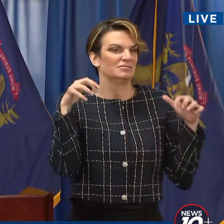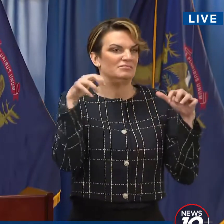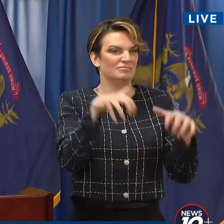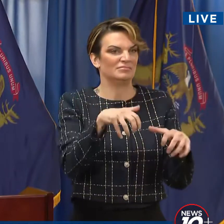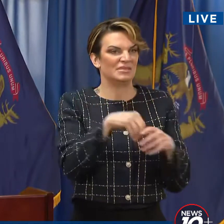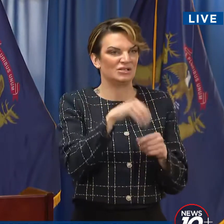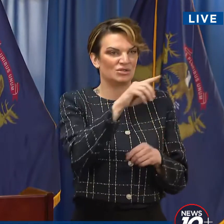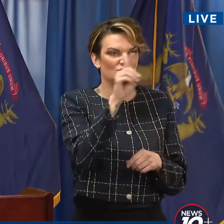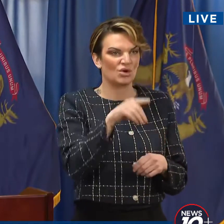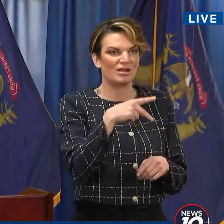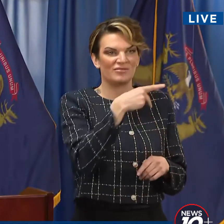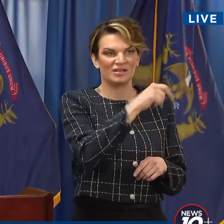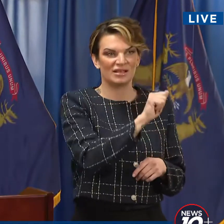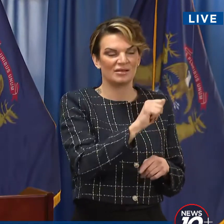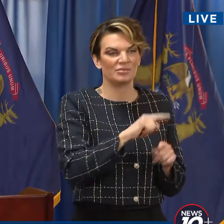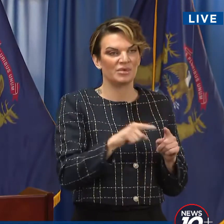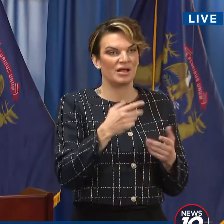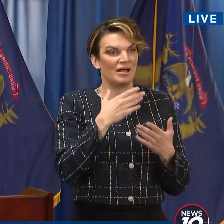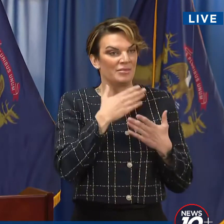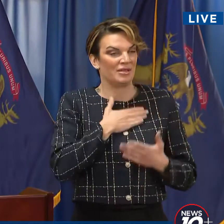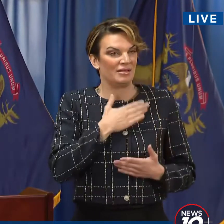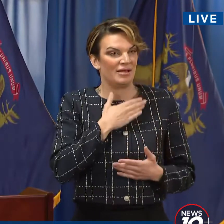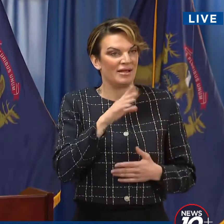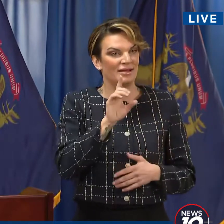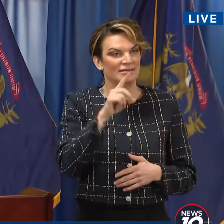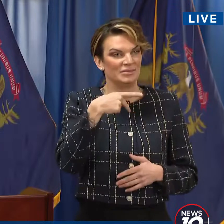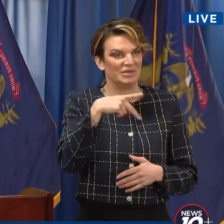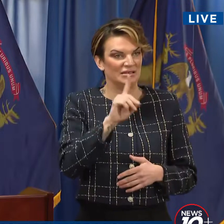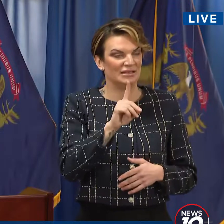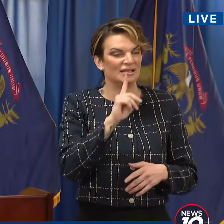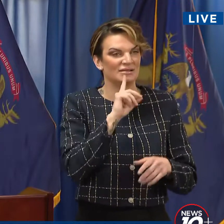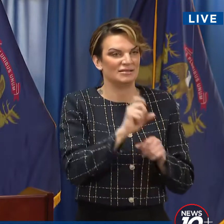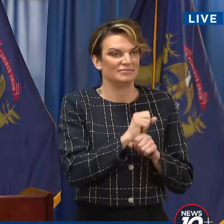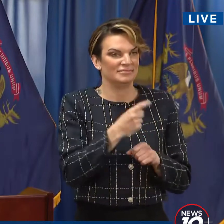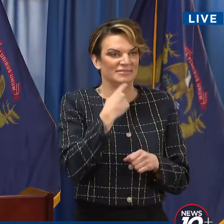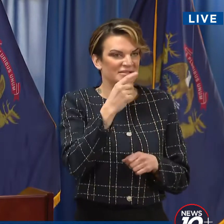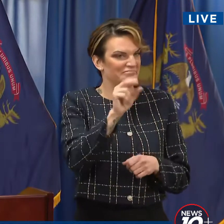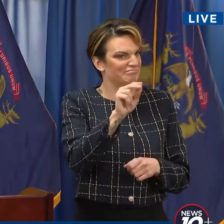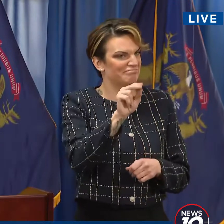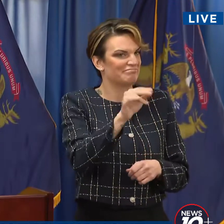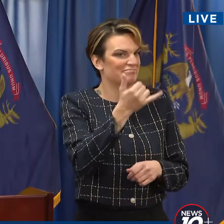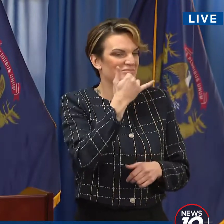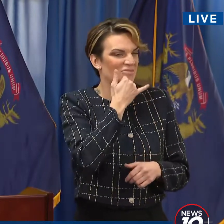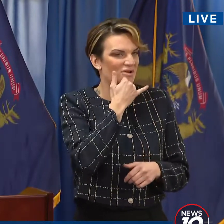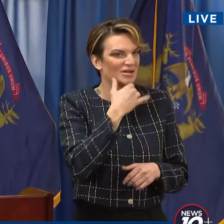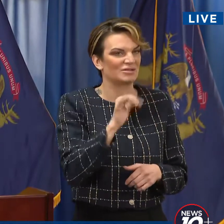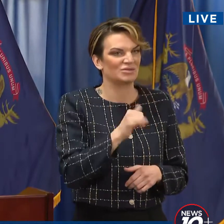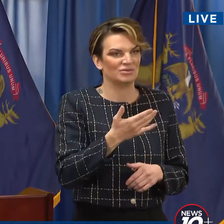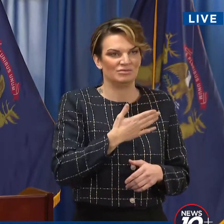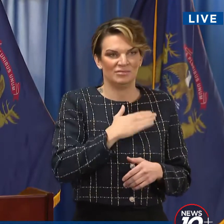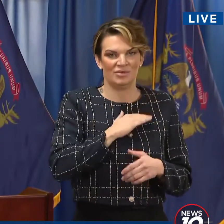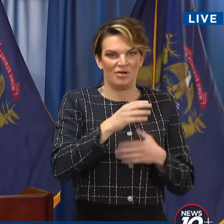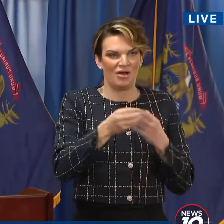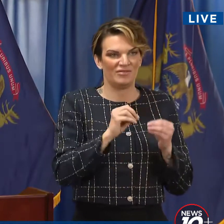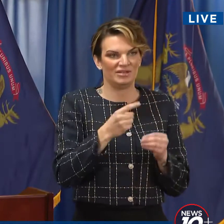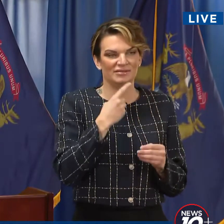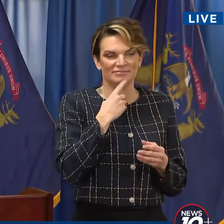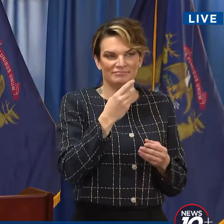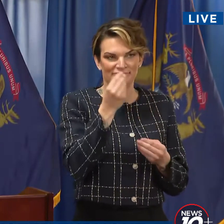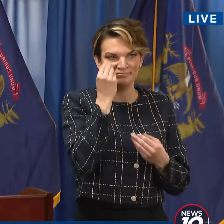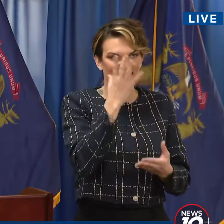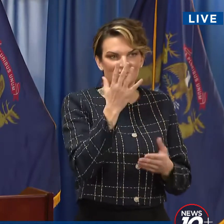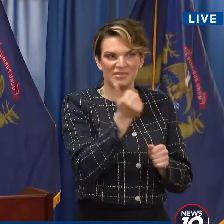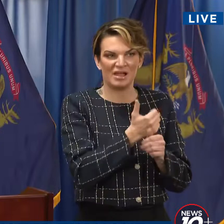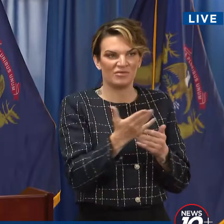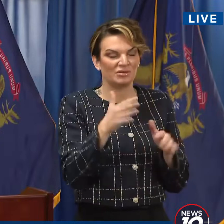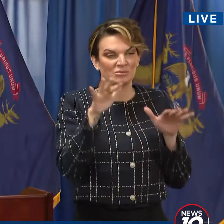Philadelphia. I was grateful that DPD quickly debunked that, as well as our office, and said quite clearly that